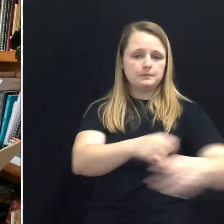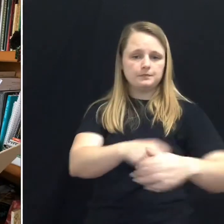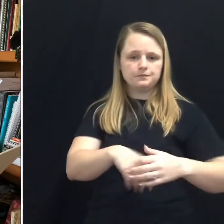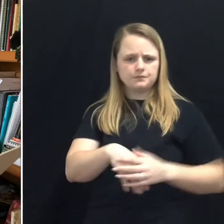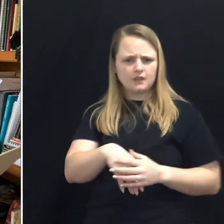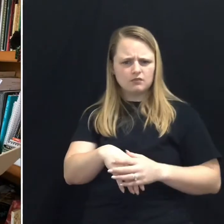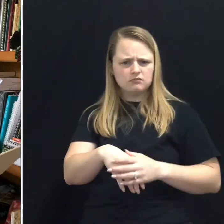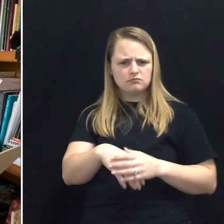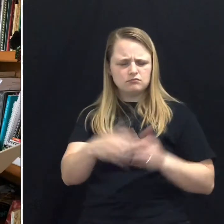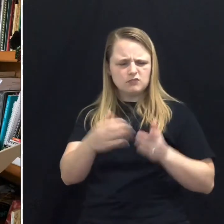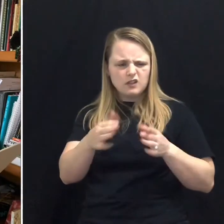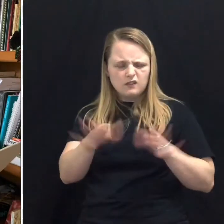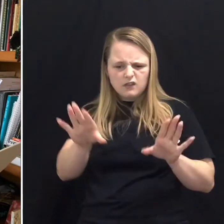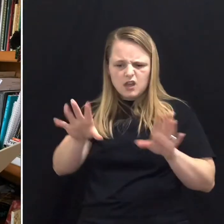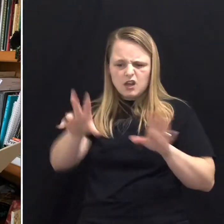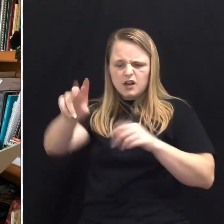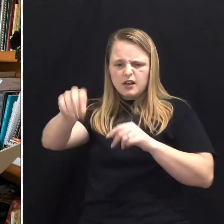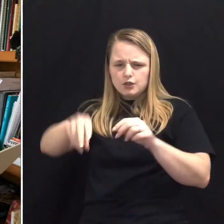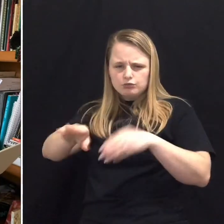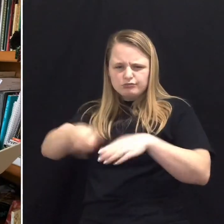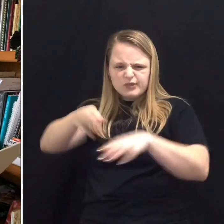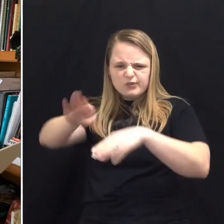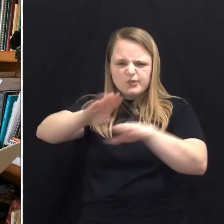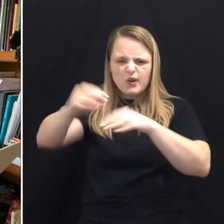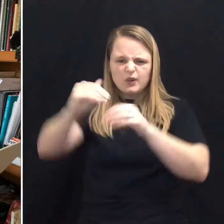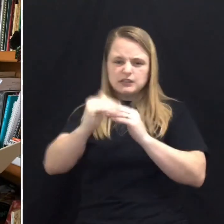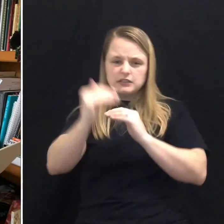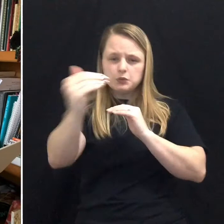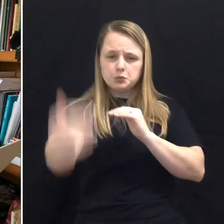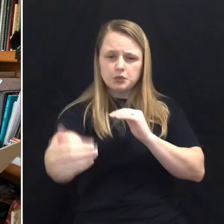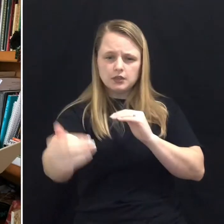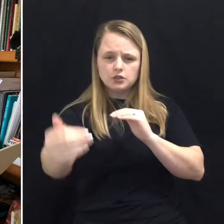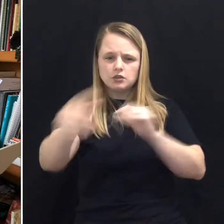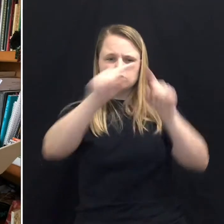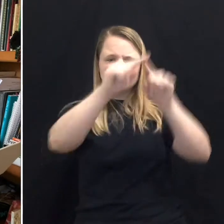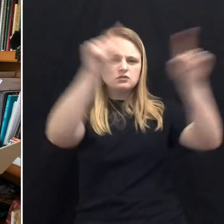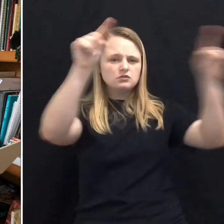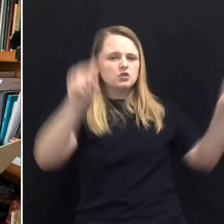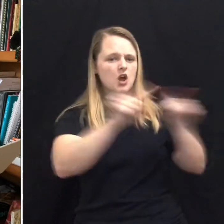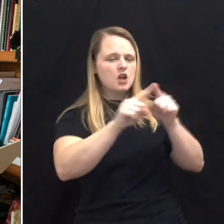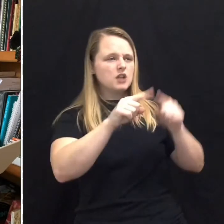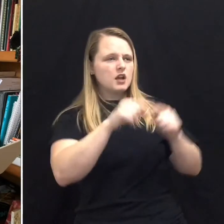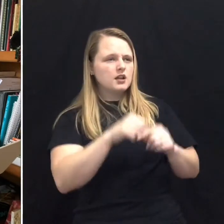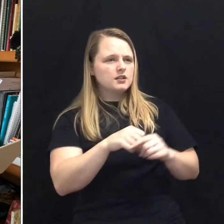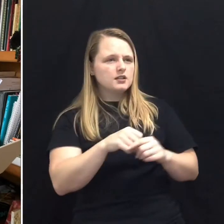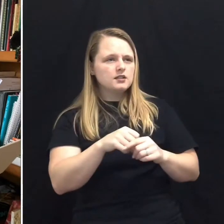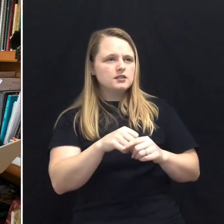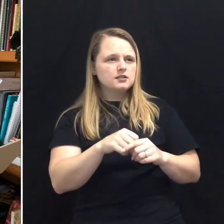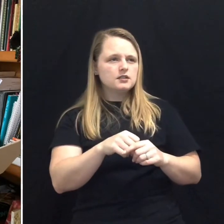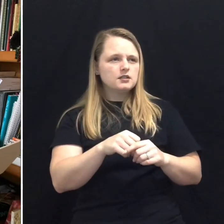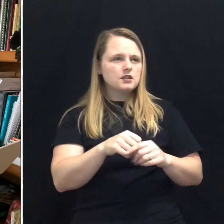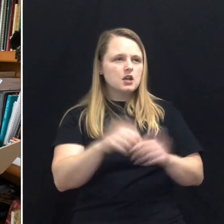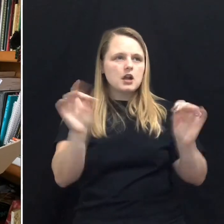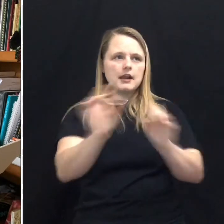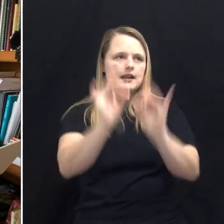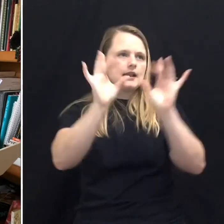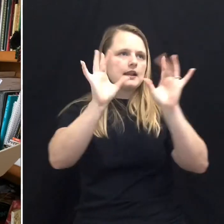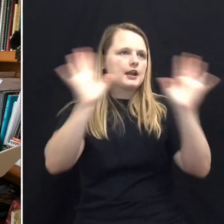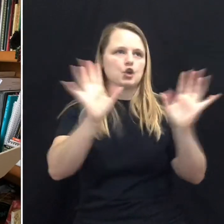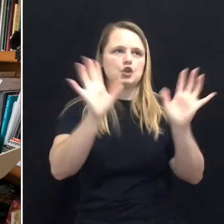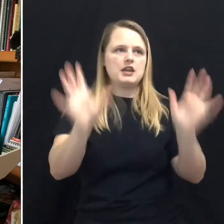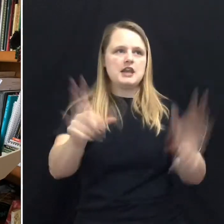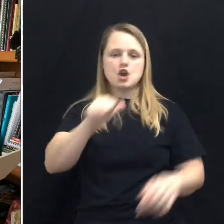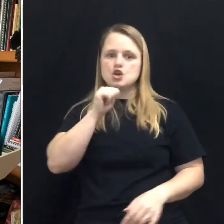Some distance beyond the bridge, Alan stopped to read a sign. It said, "Absolutely, positively